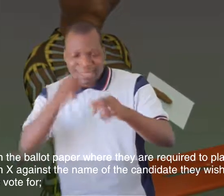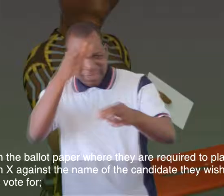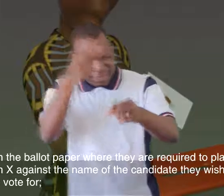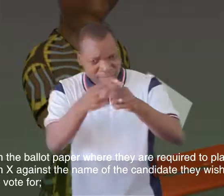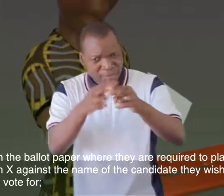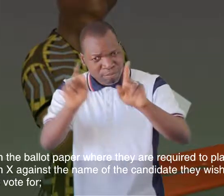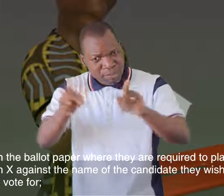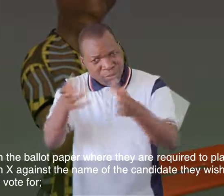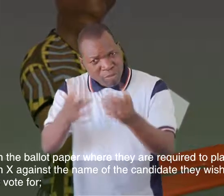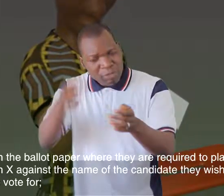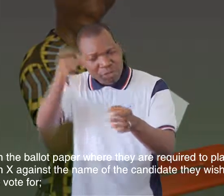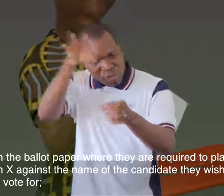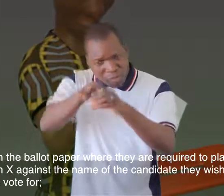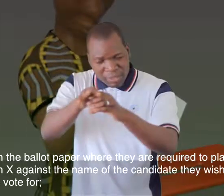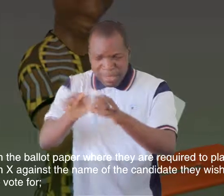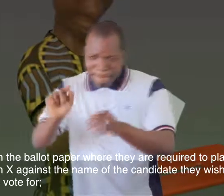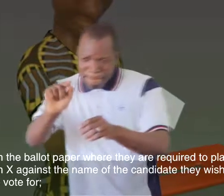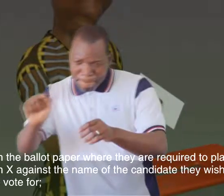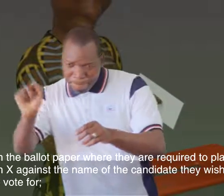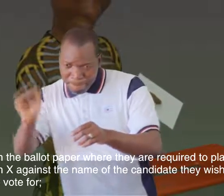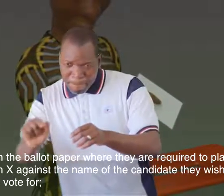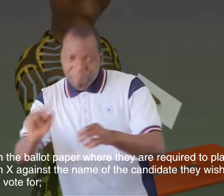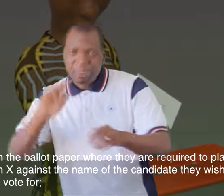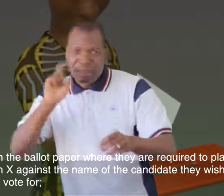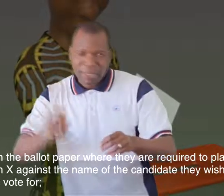an X against the name of the candidate they wish to vote for.